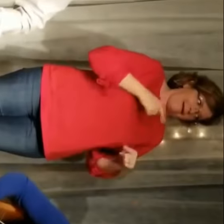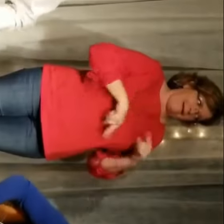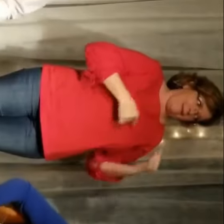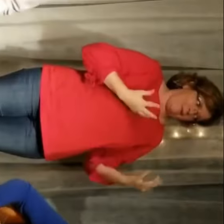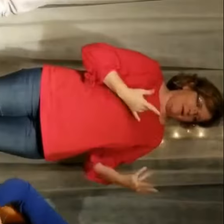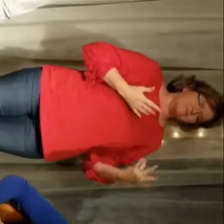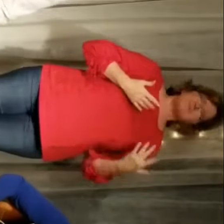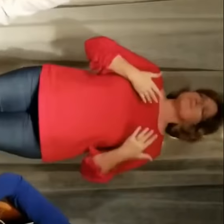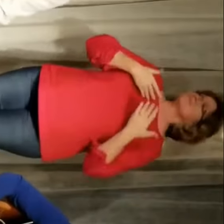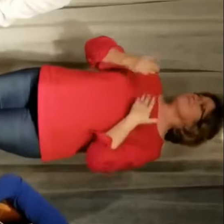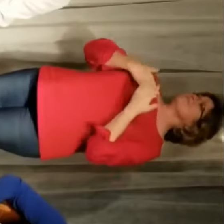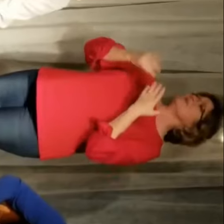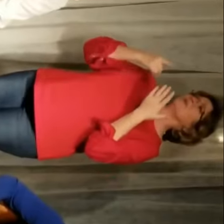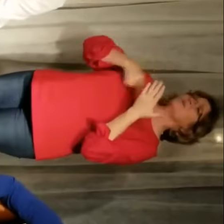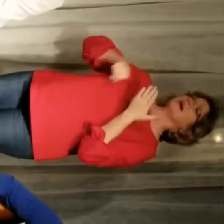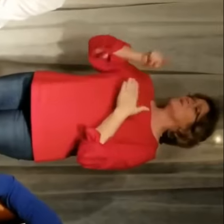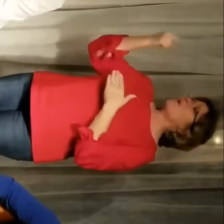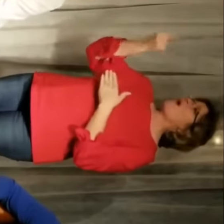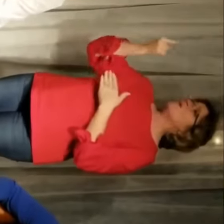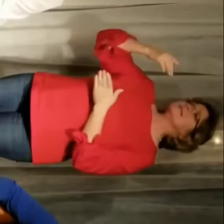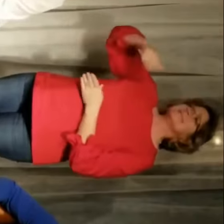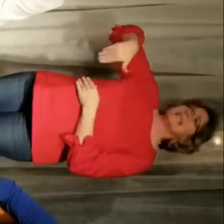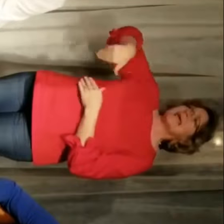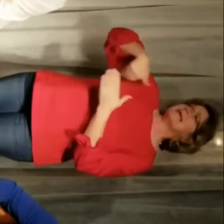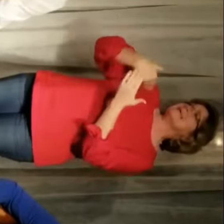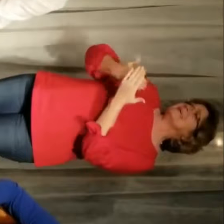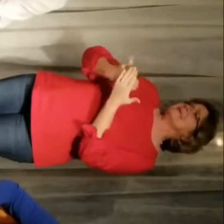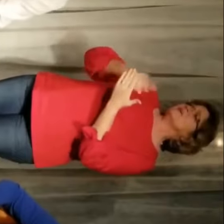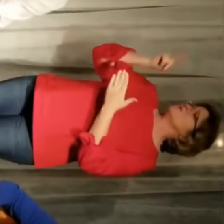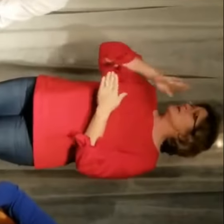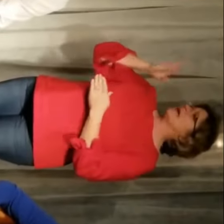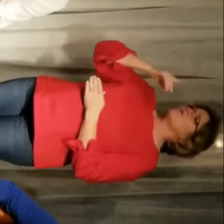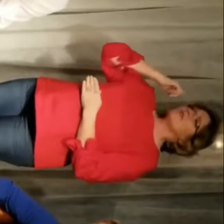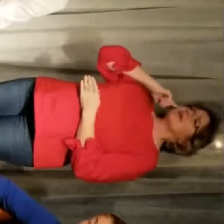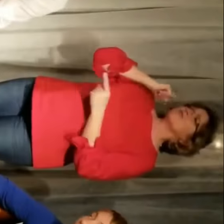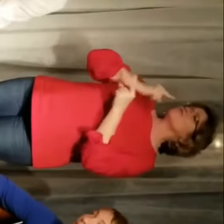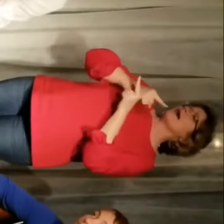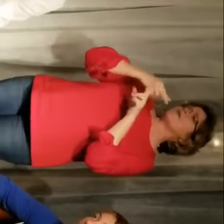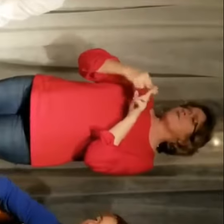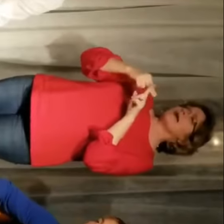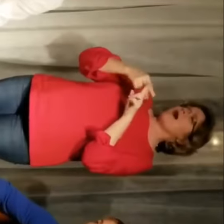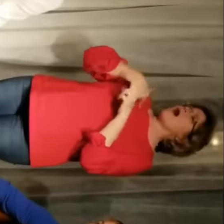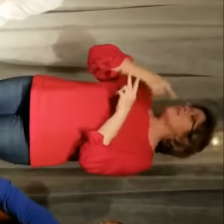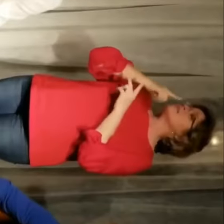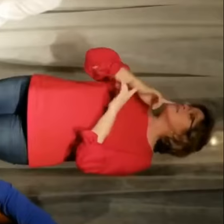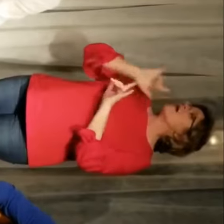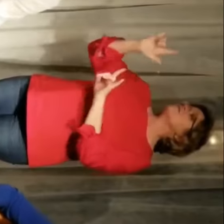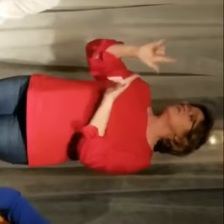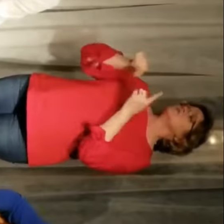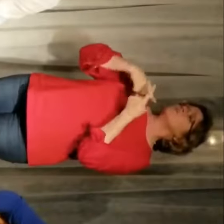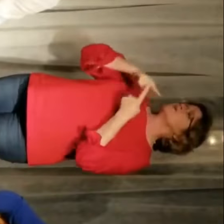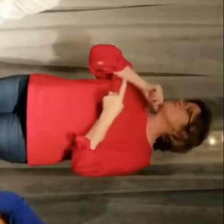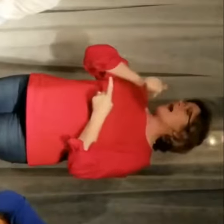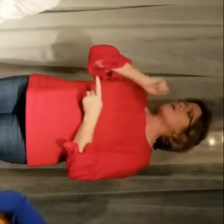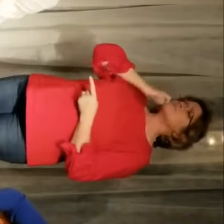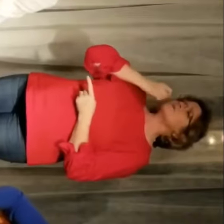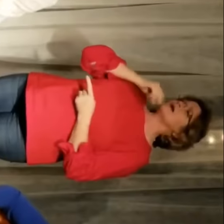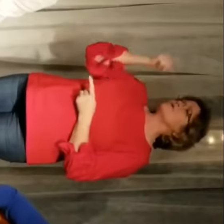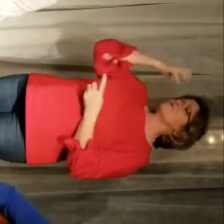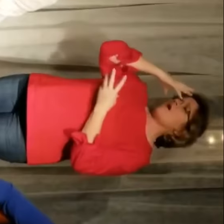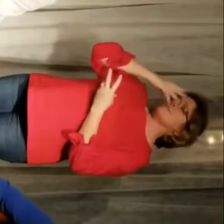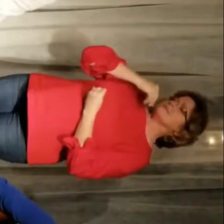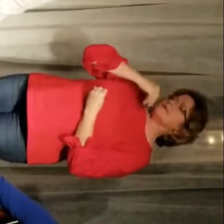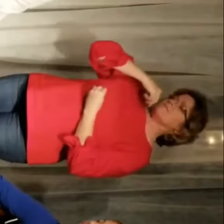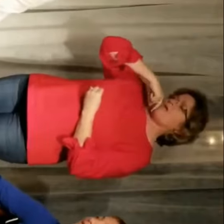what, you're always late. You never think you're the right way. I love you when you're not so cool and when you fall asleep